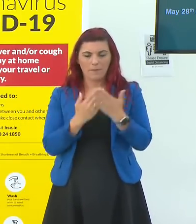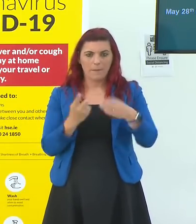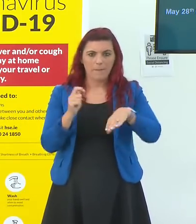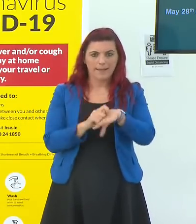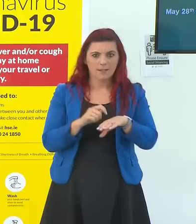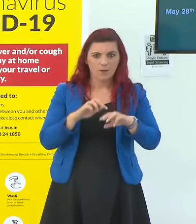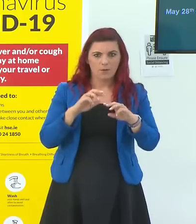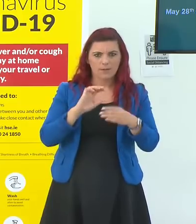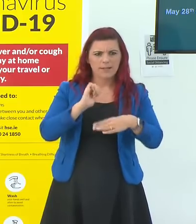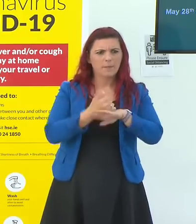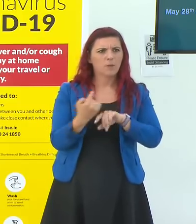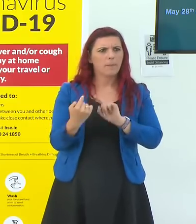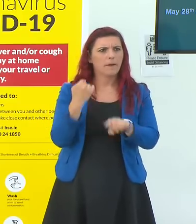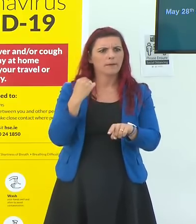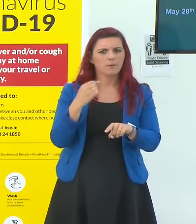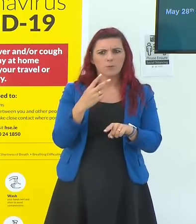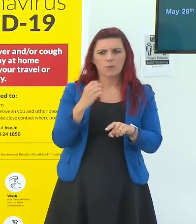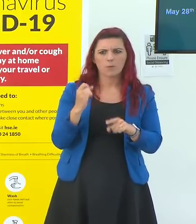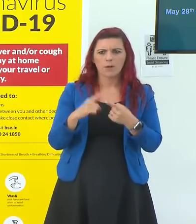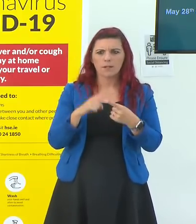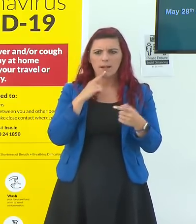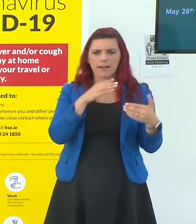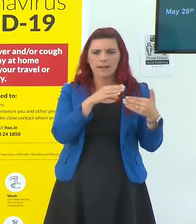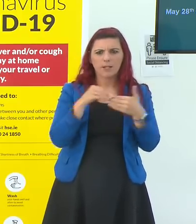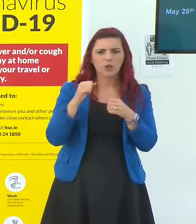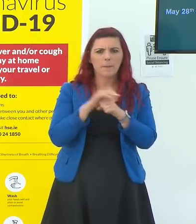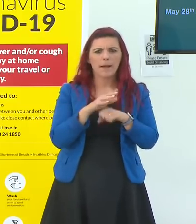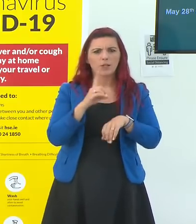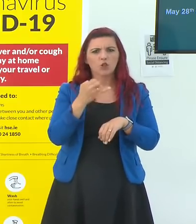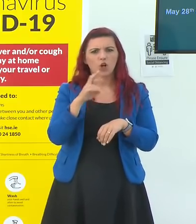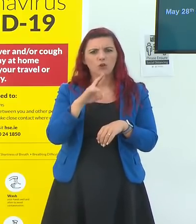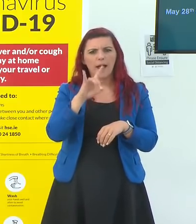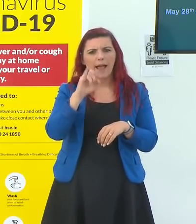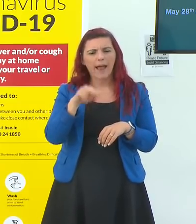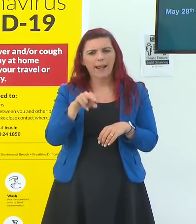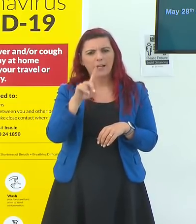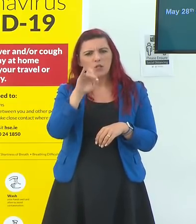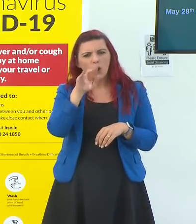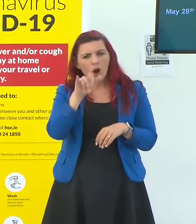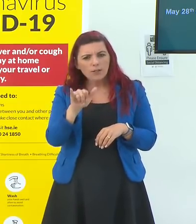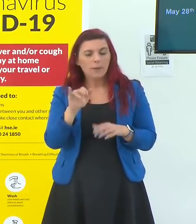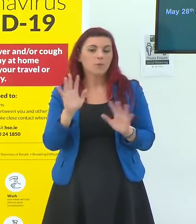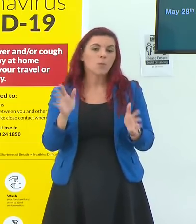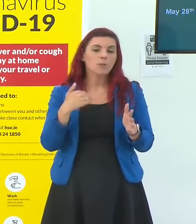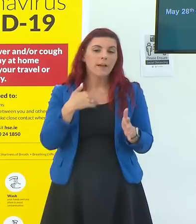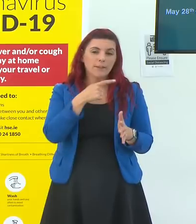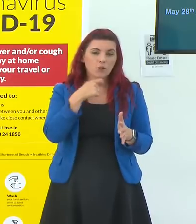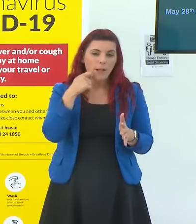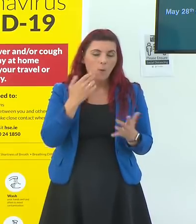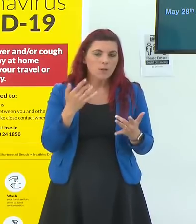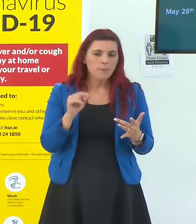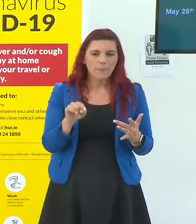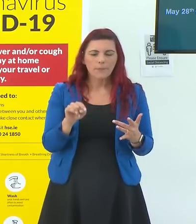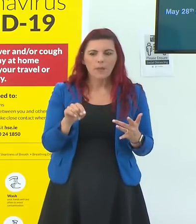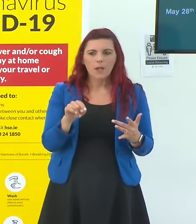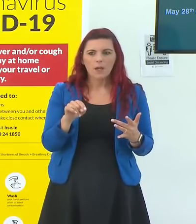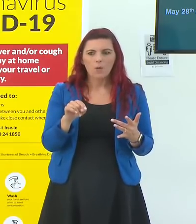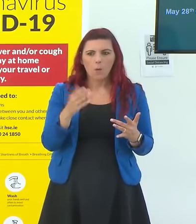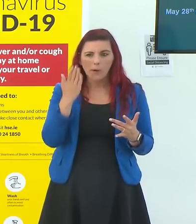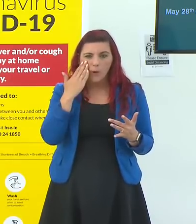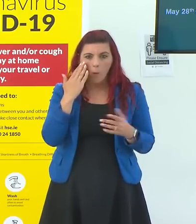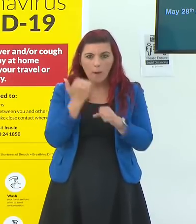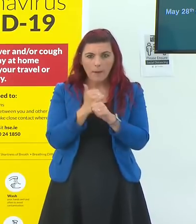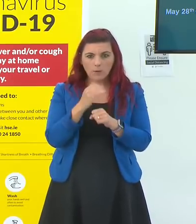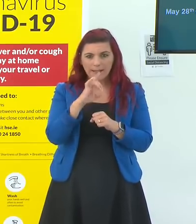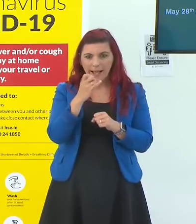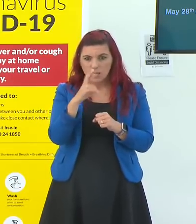was established in 2000 under the leadership of Dr. Anne O'Doherty. What I would say is that what we know about screening